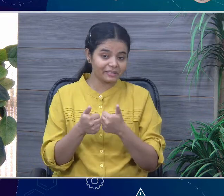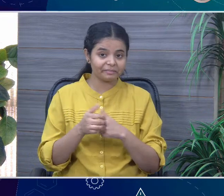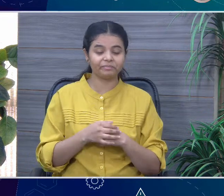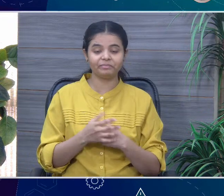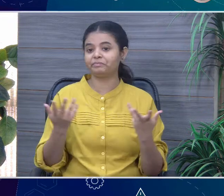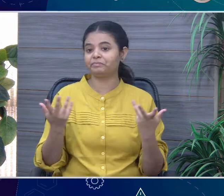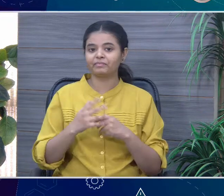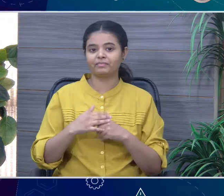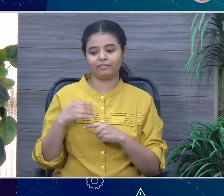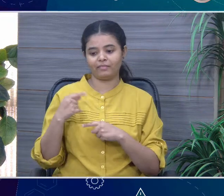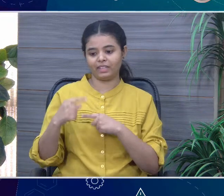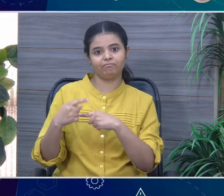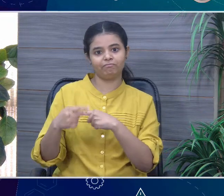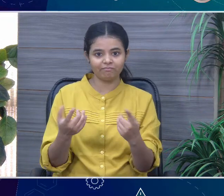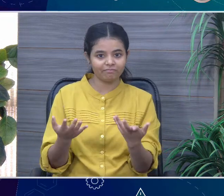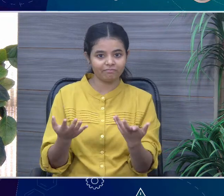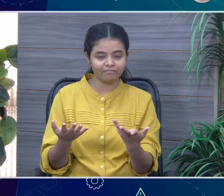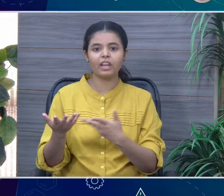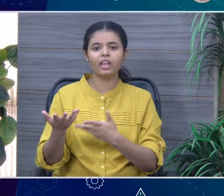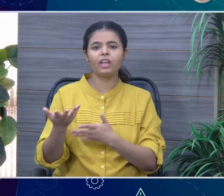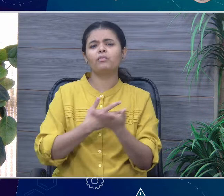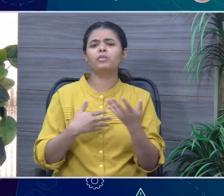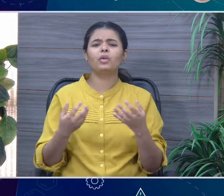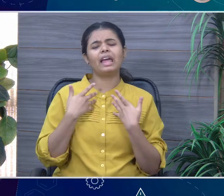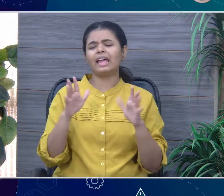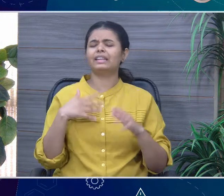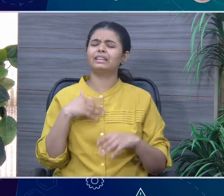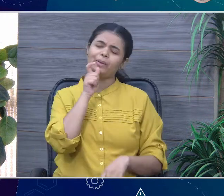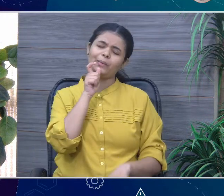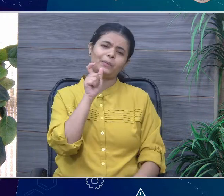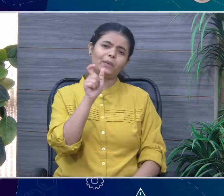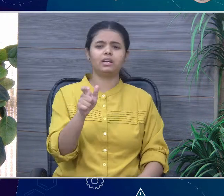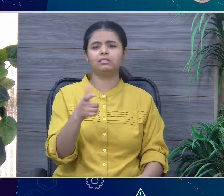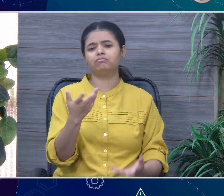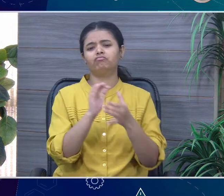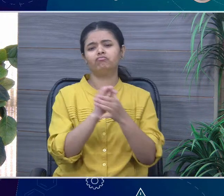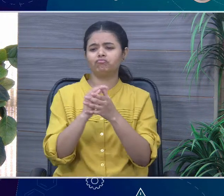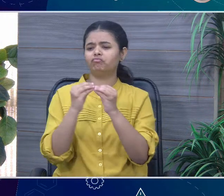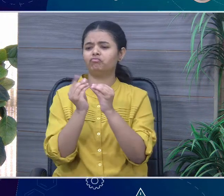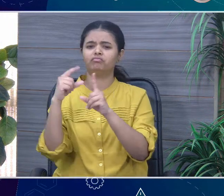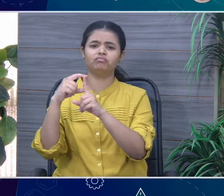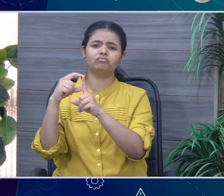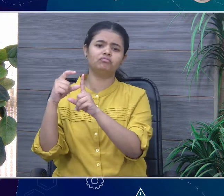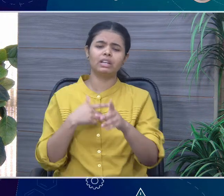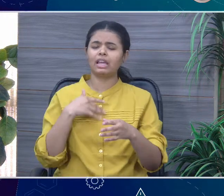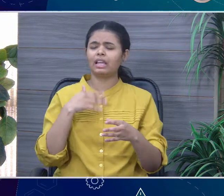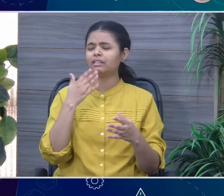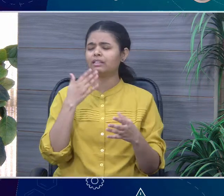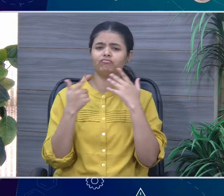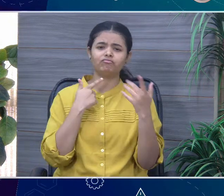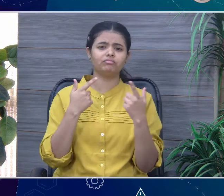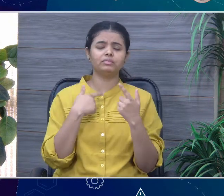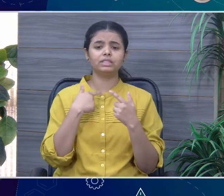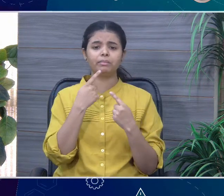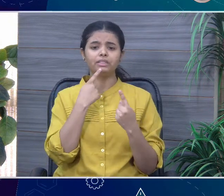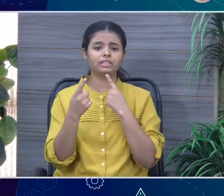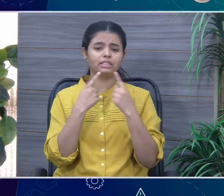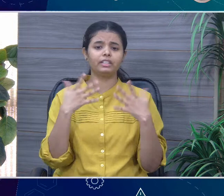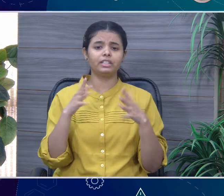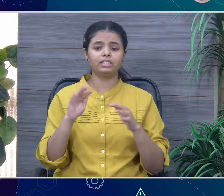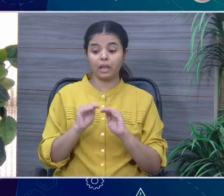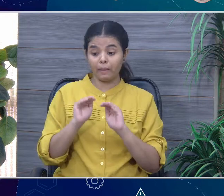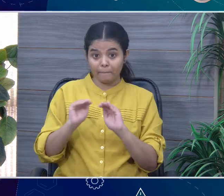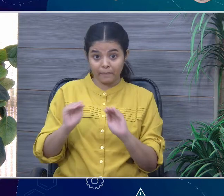in day-to-day life, we use it very synonymously. Friend, buddy, all the time, as the children grow